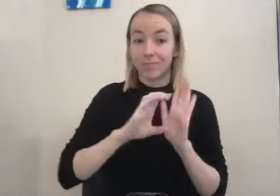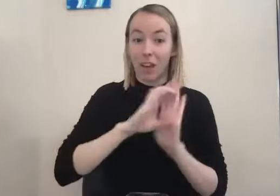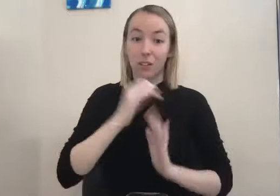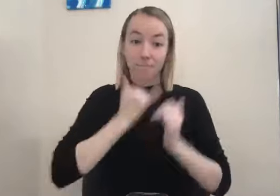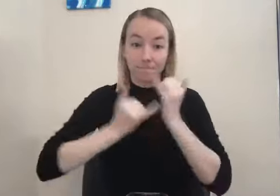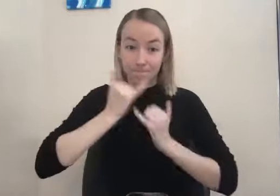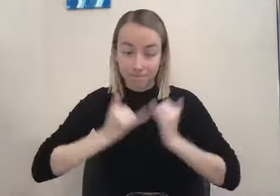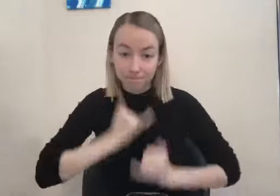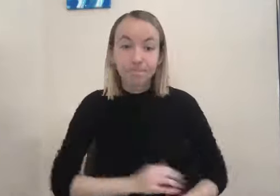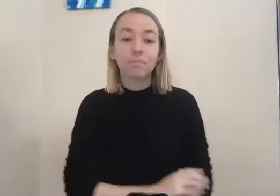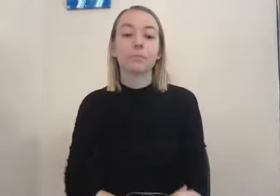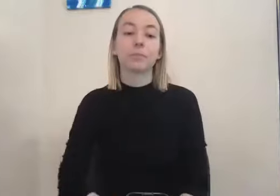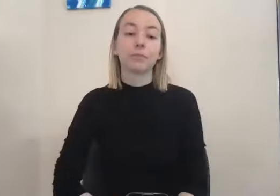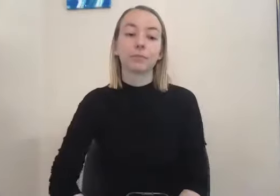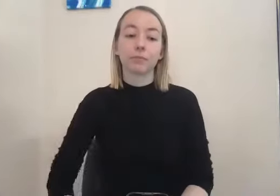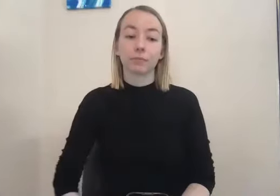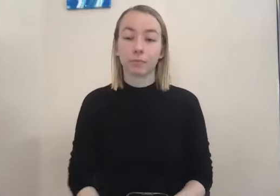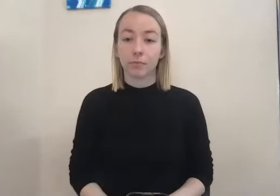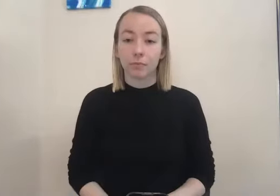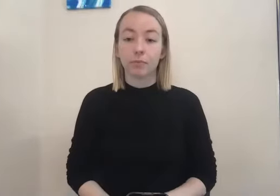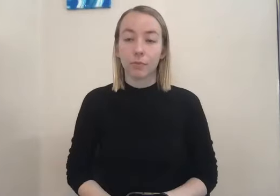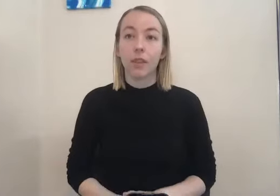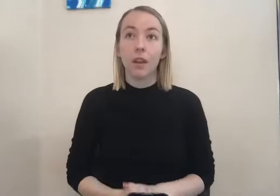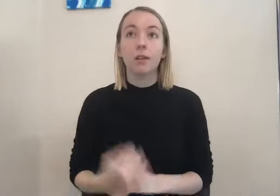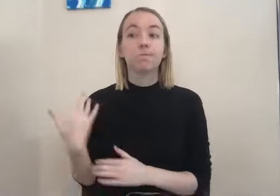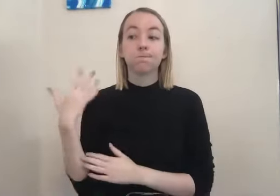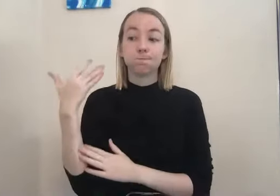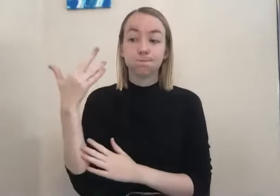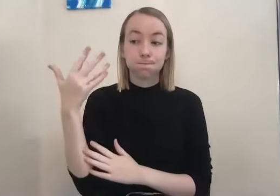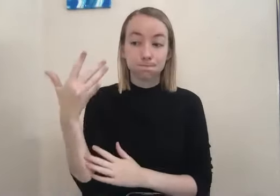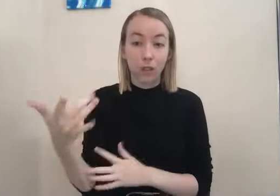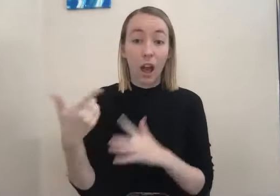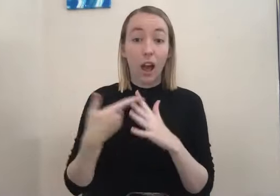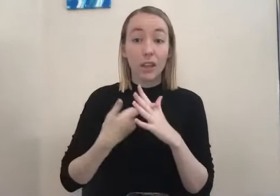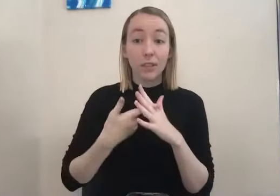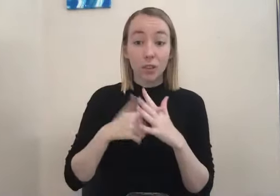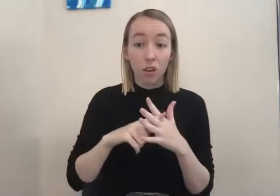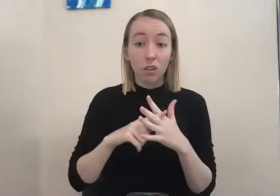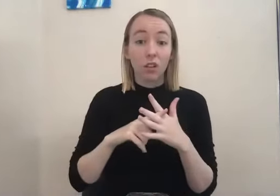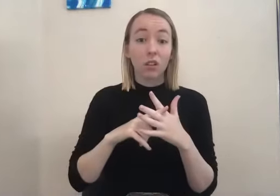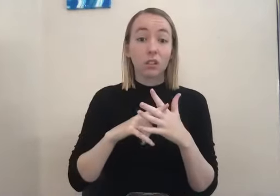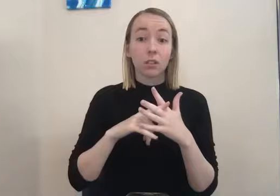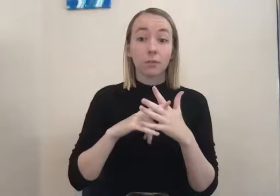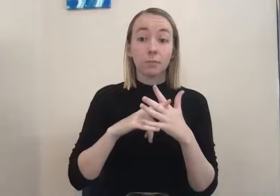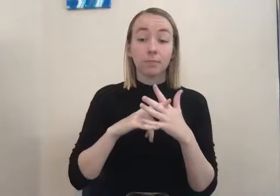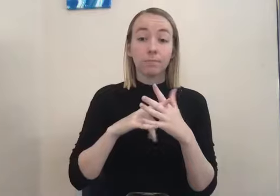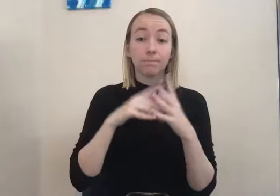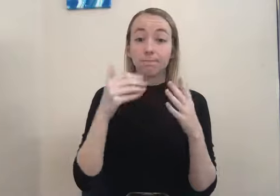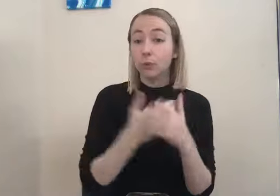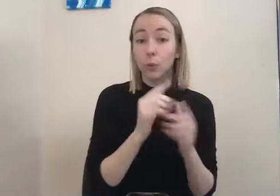wasn't, at this point, I was in a better place, so I didn't take offence, because I took everything personal. I was oversensitive, I